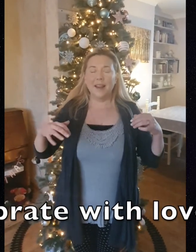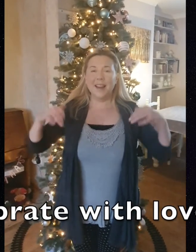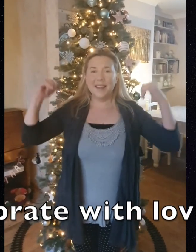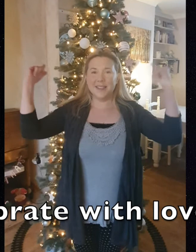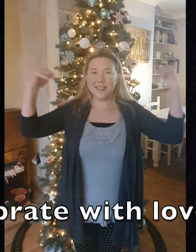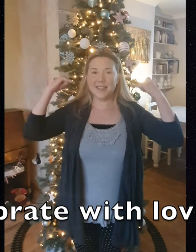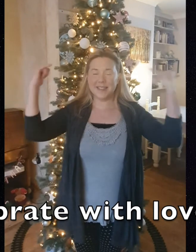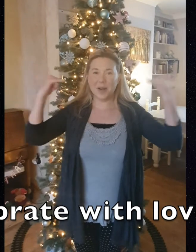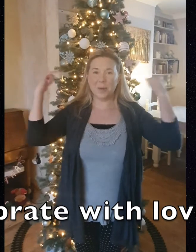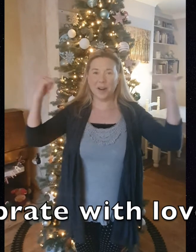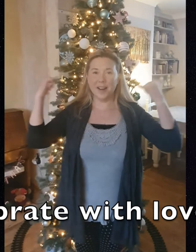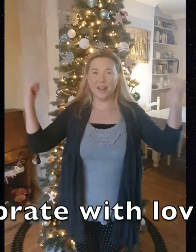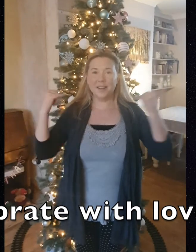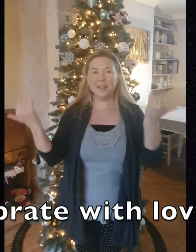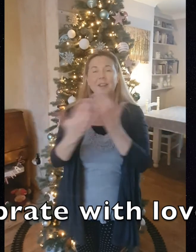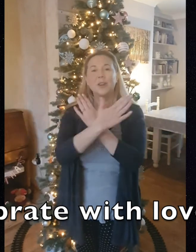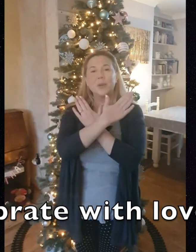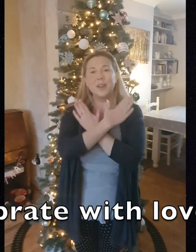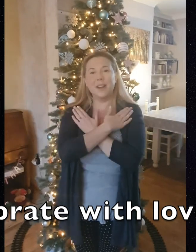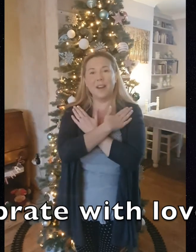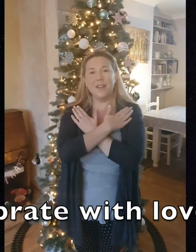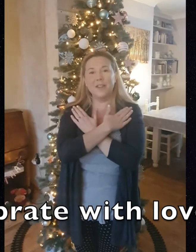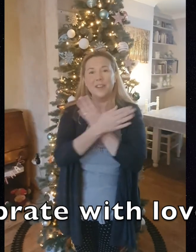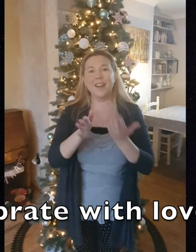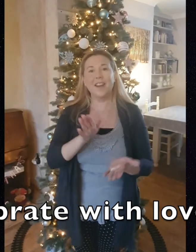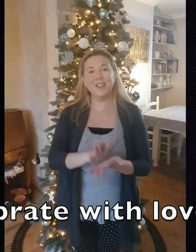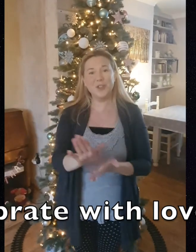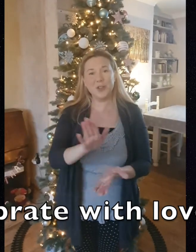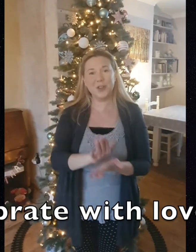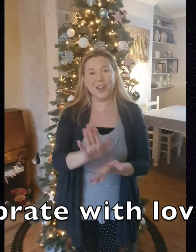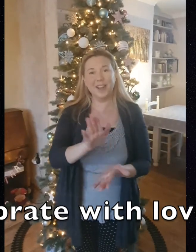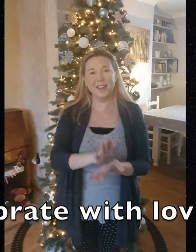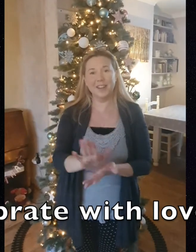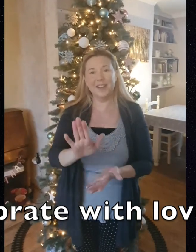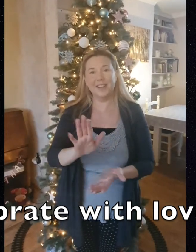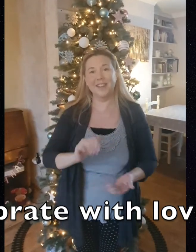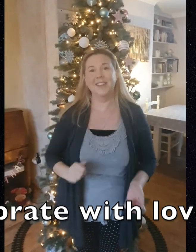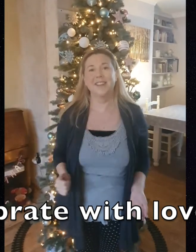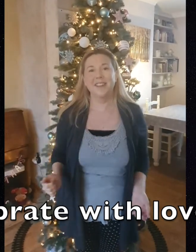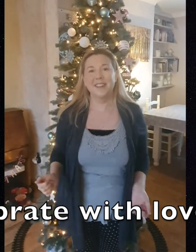And celebrate with love and joy.